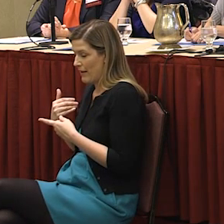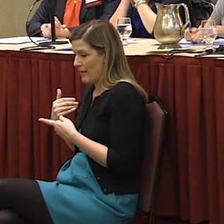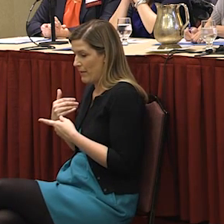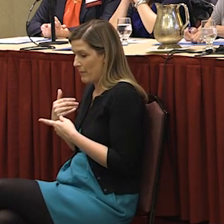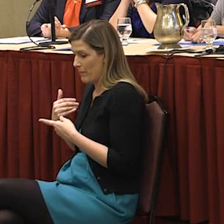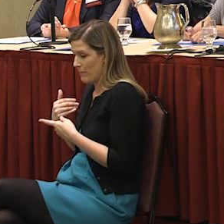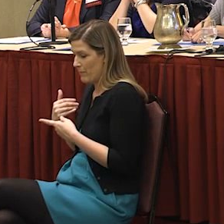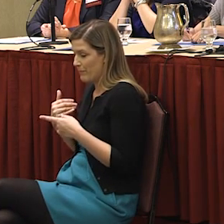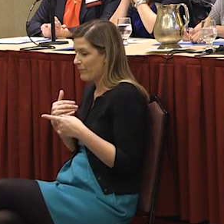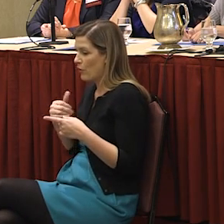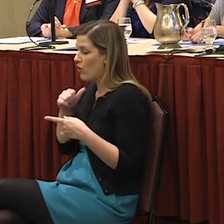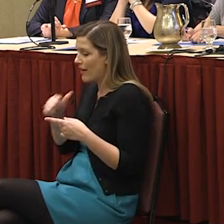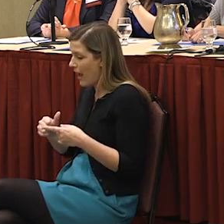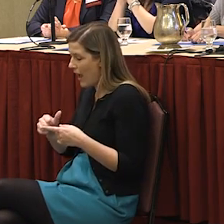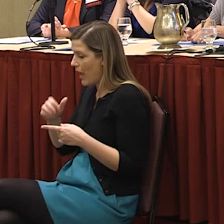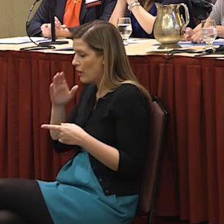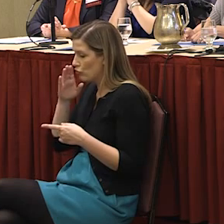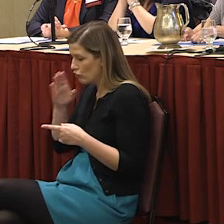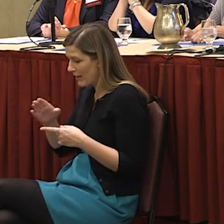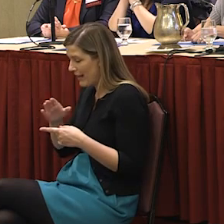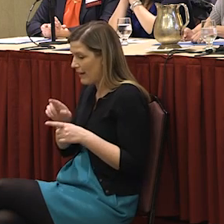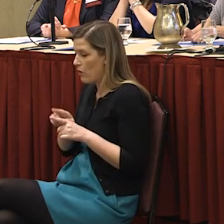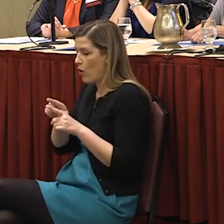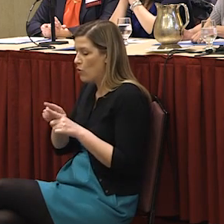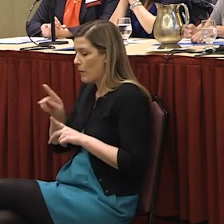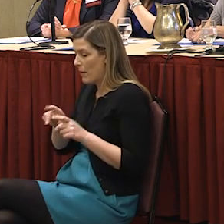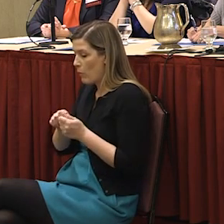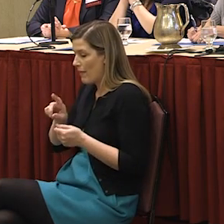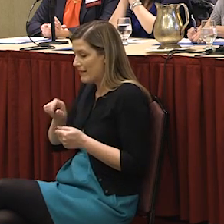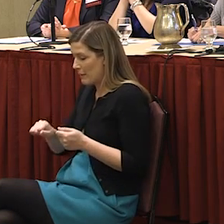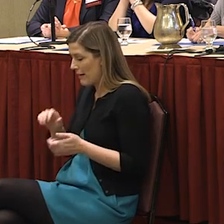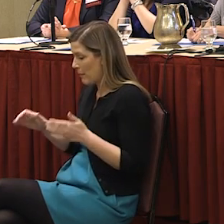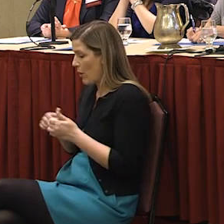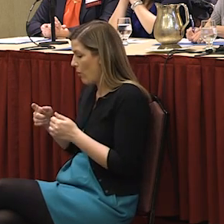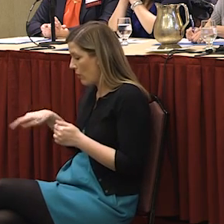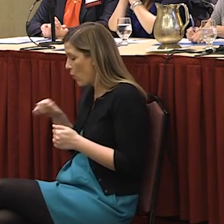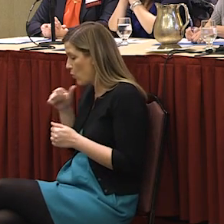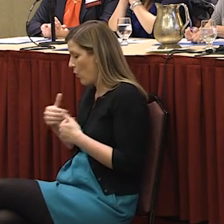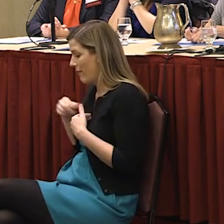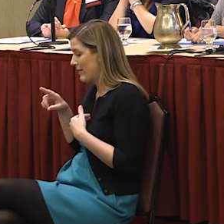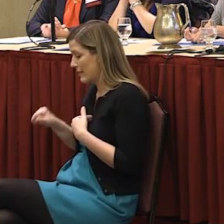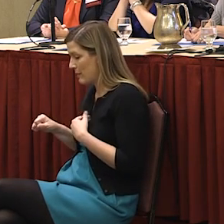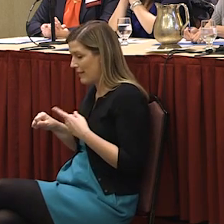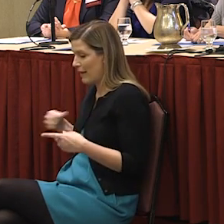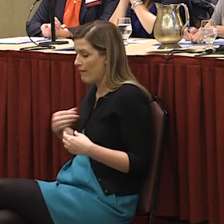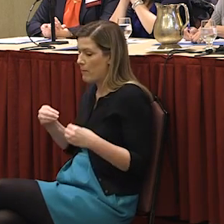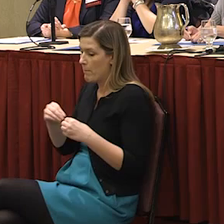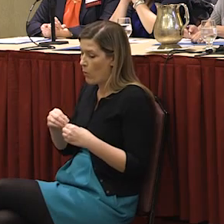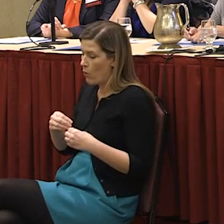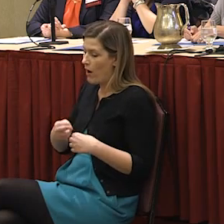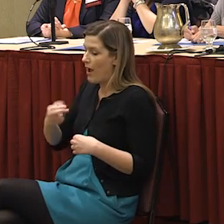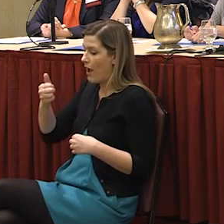heterosexual orientation and adults with disabilities compared to those who do not have disabilities have, again, a